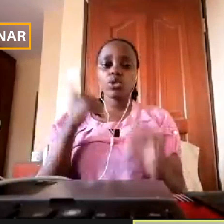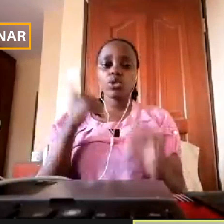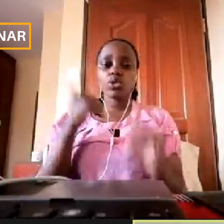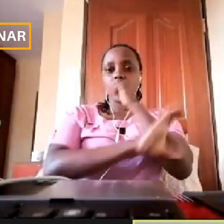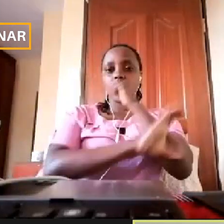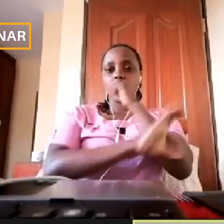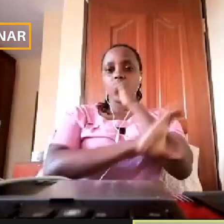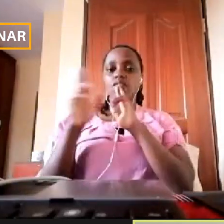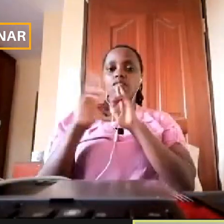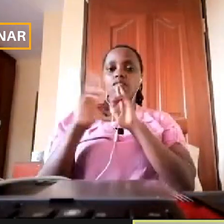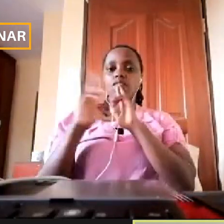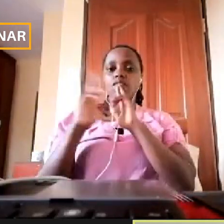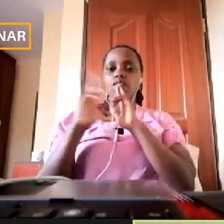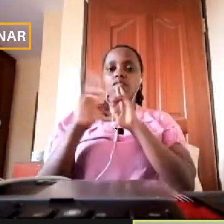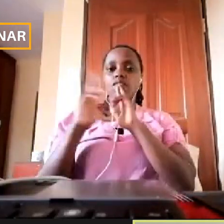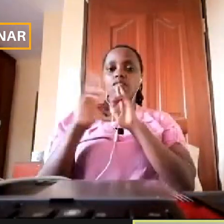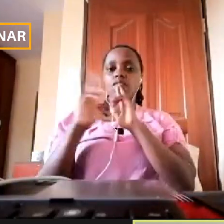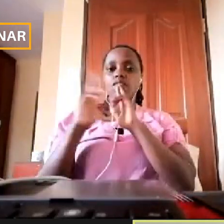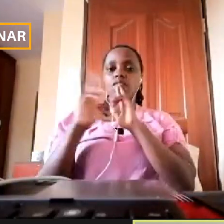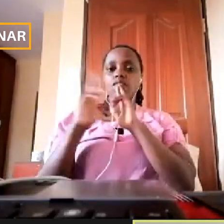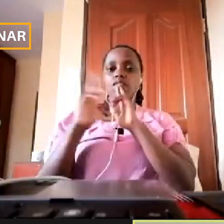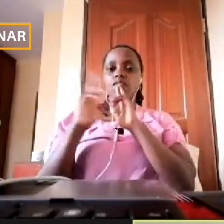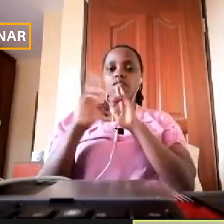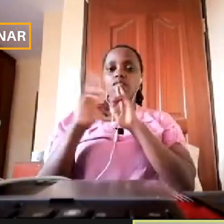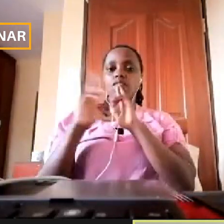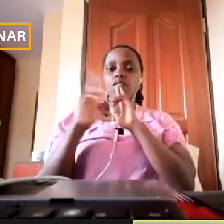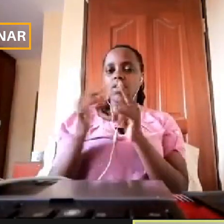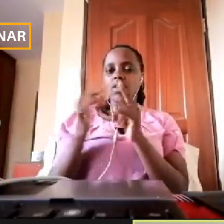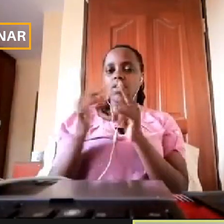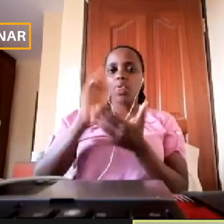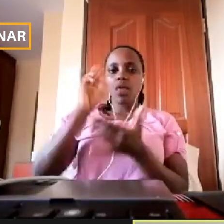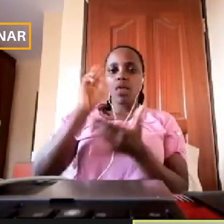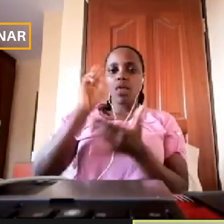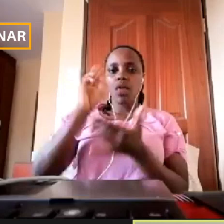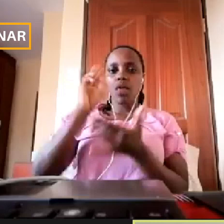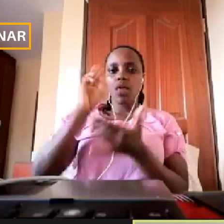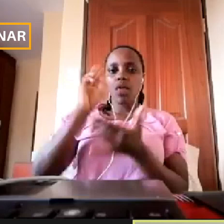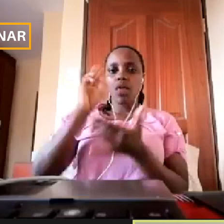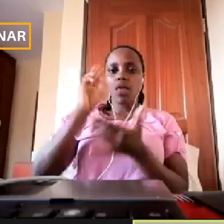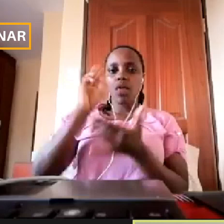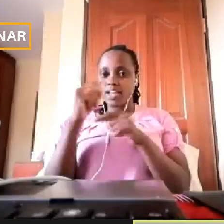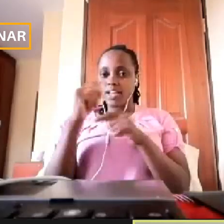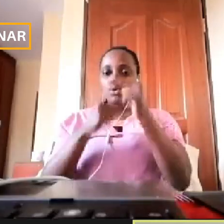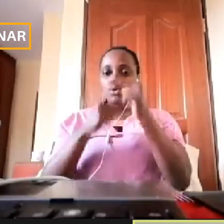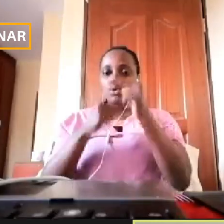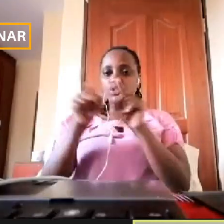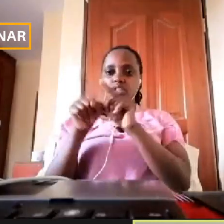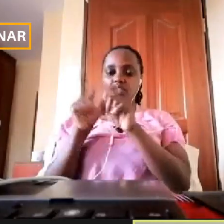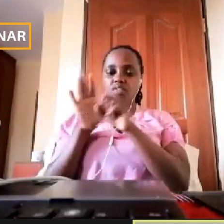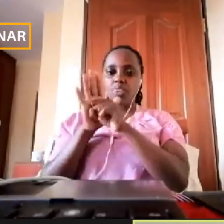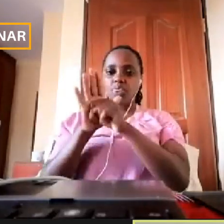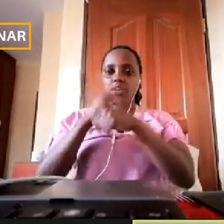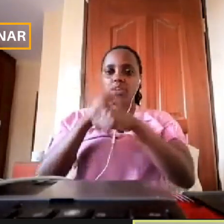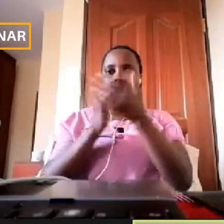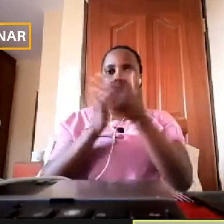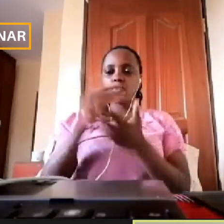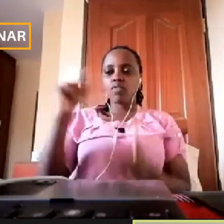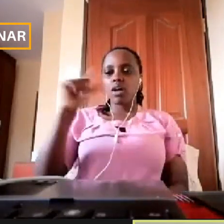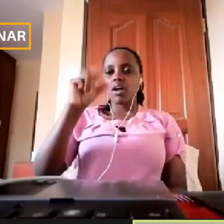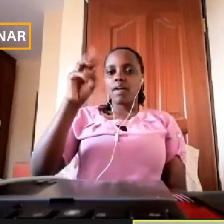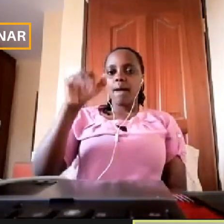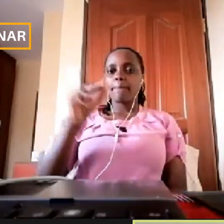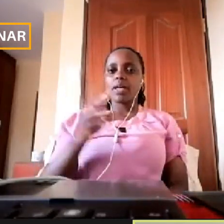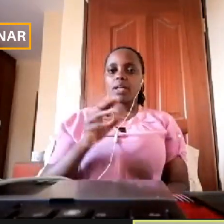not reported to the Charter is going to decrease by 1 if we keep up the pressure and make sure that Gambia submits the